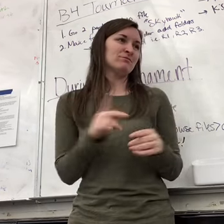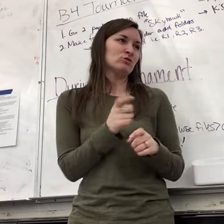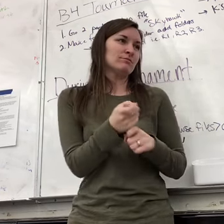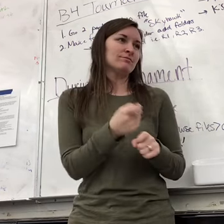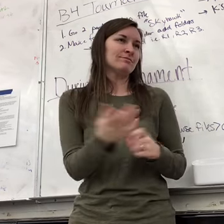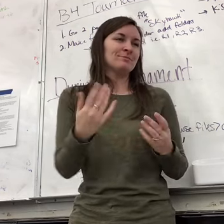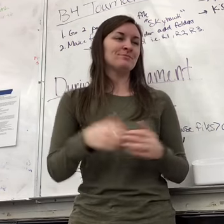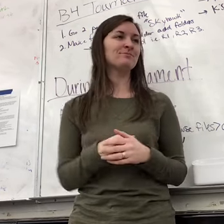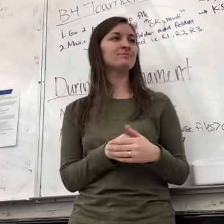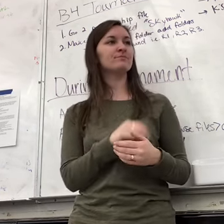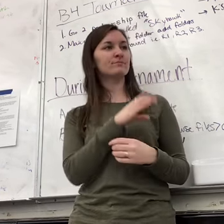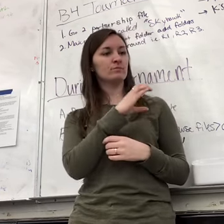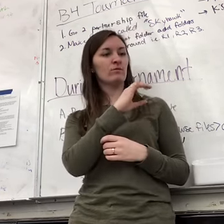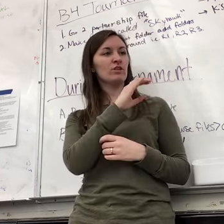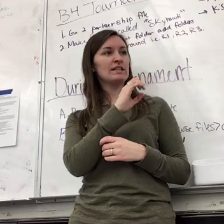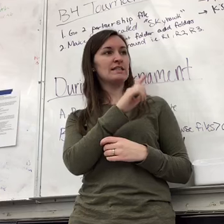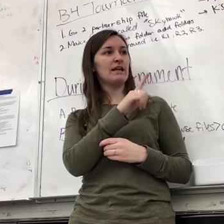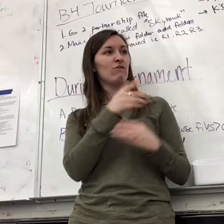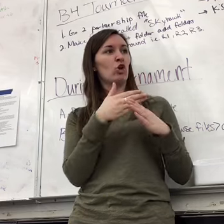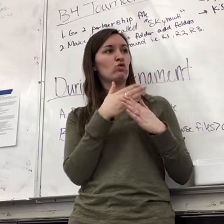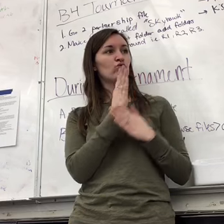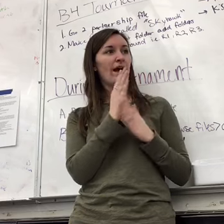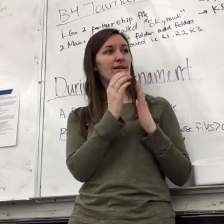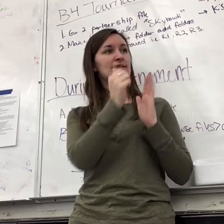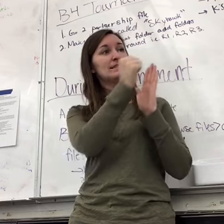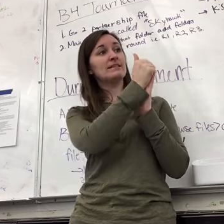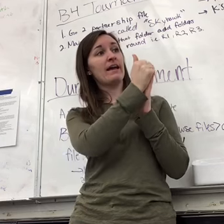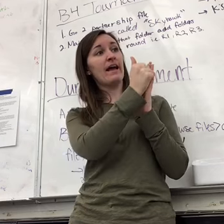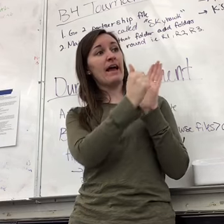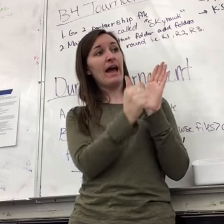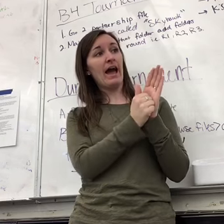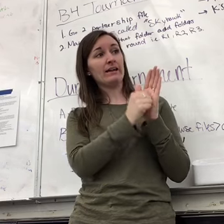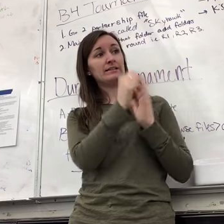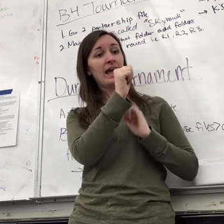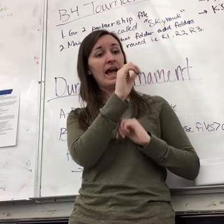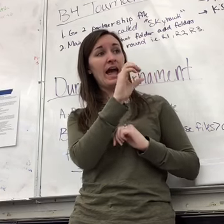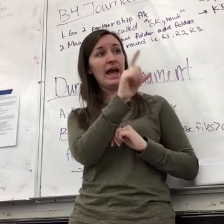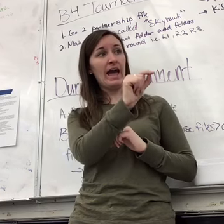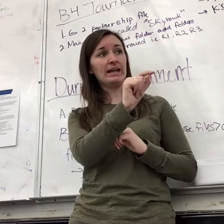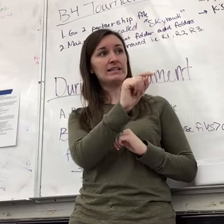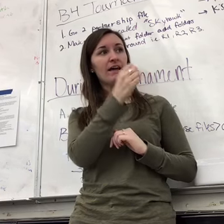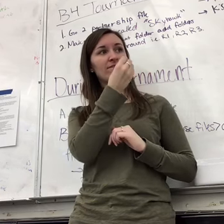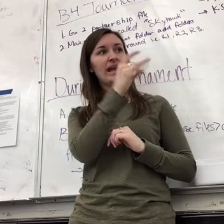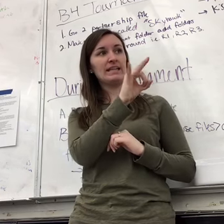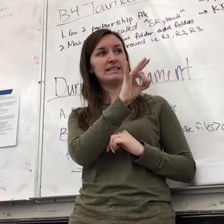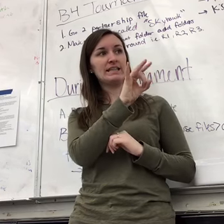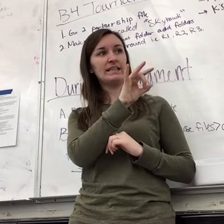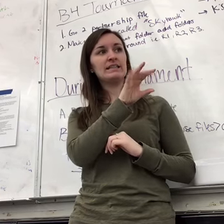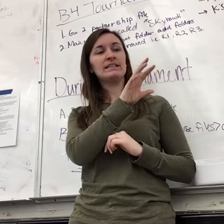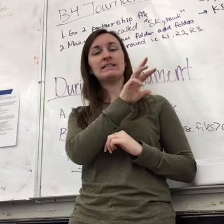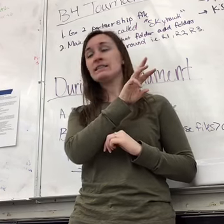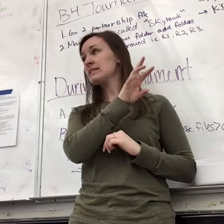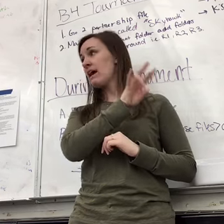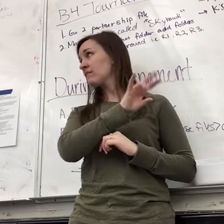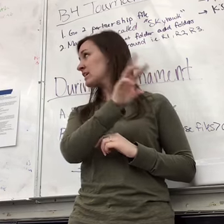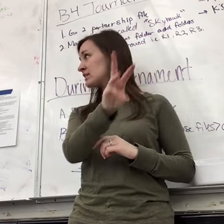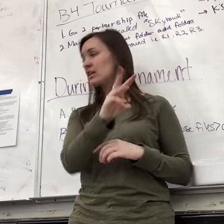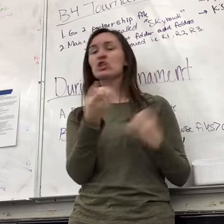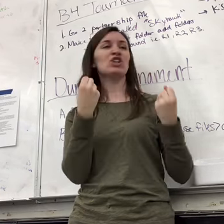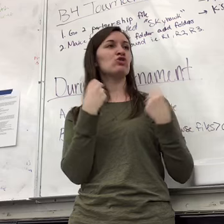of 1866. This is going to be an example of a way that they attempted, the radical Republicans, to get more rights for African